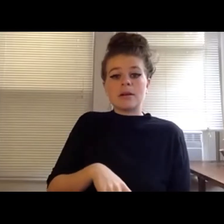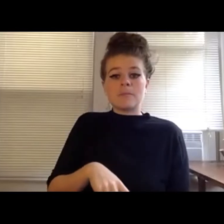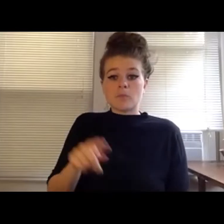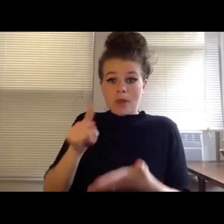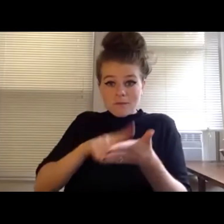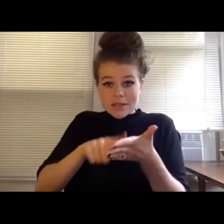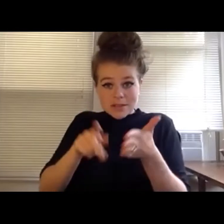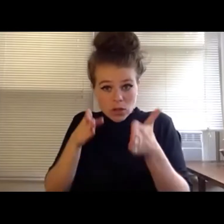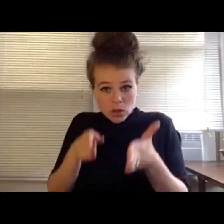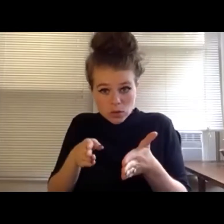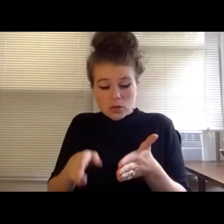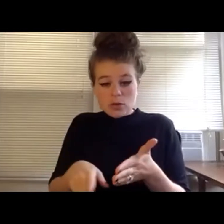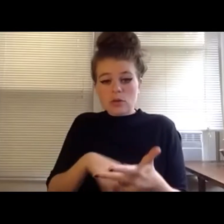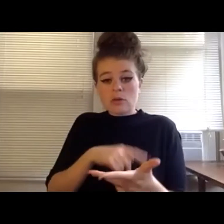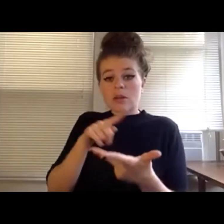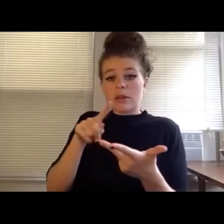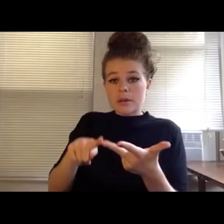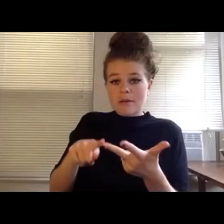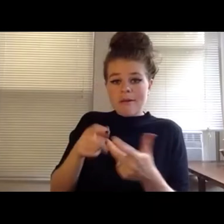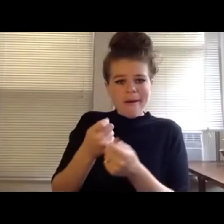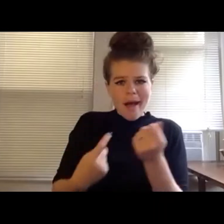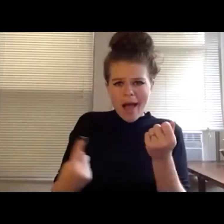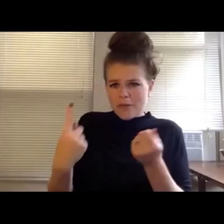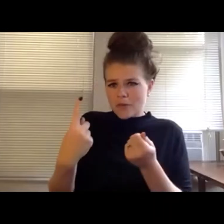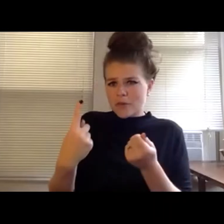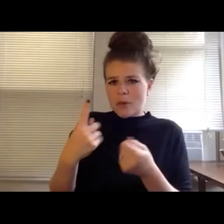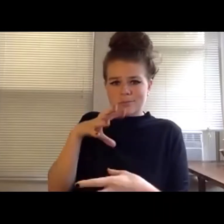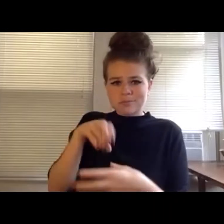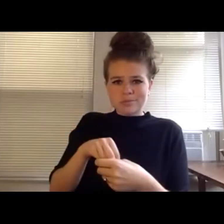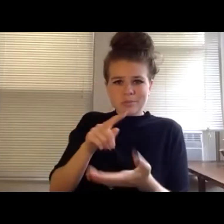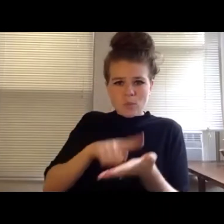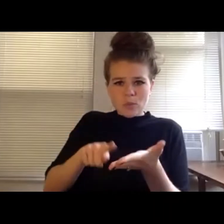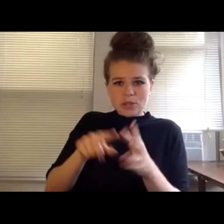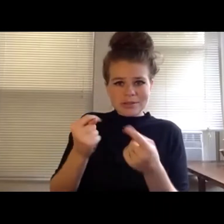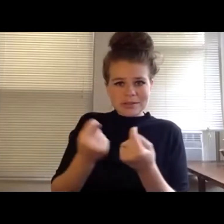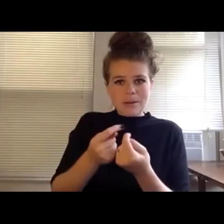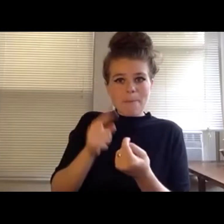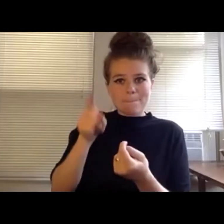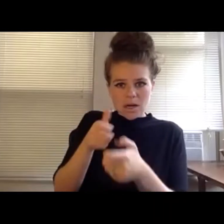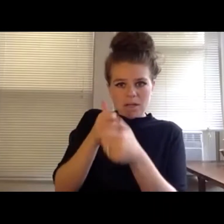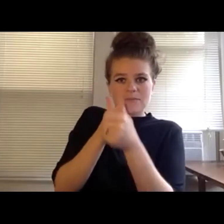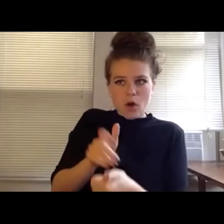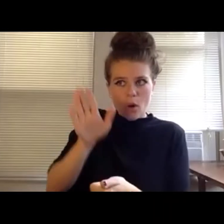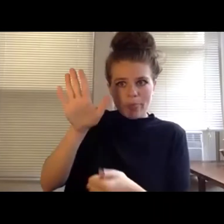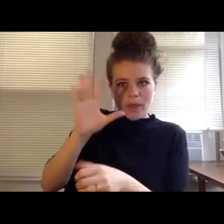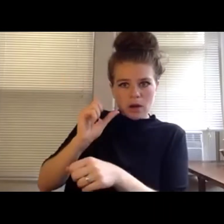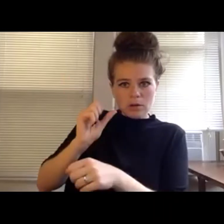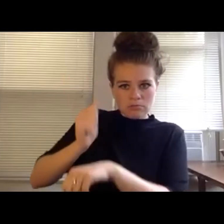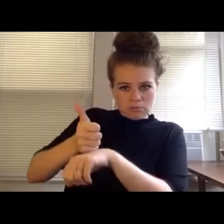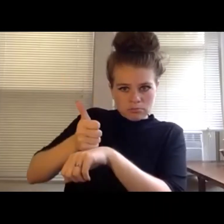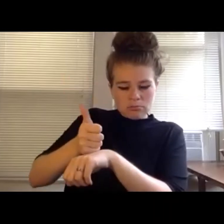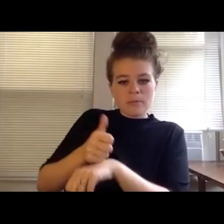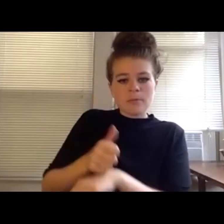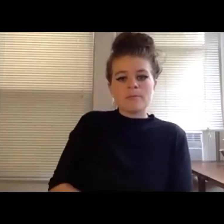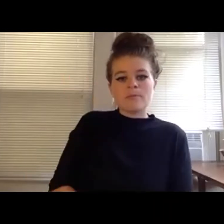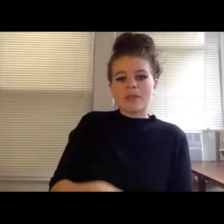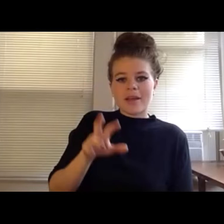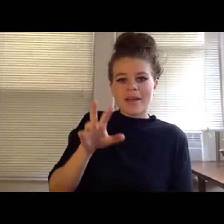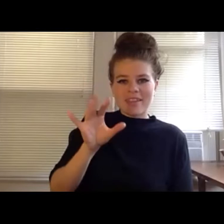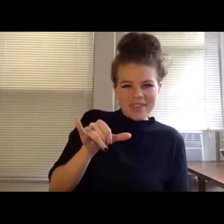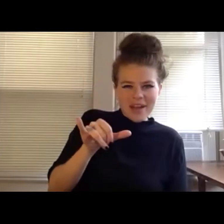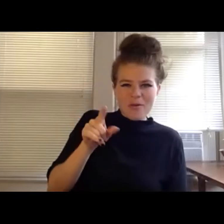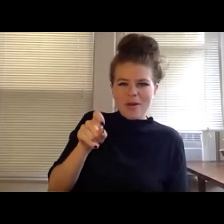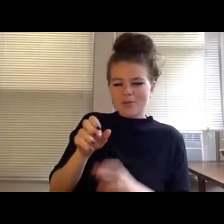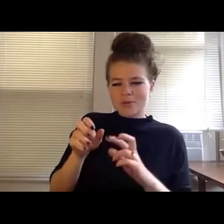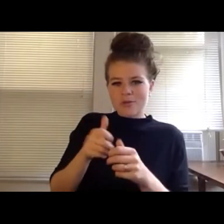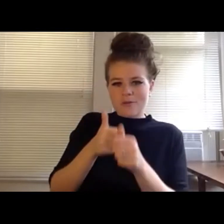investigators, and also everyone on the research team to follow. This is like the book that we follow